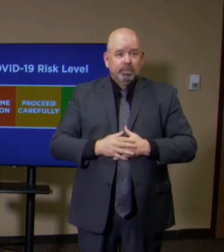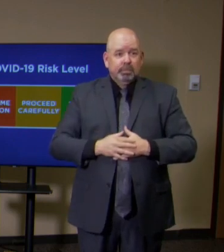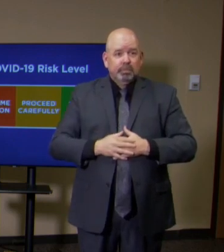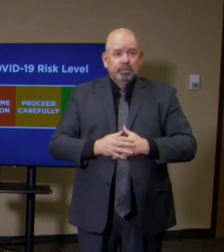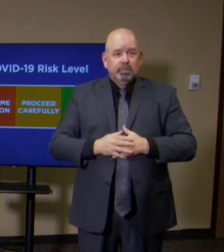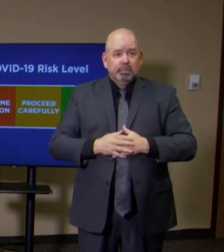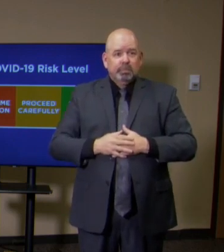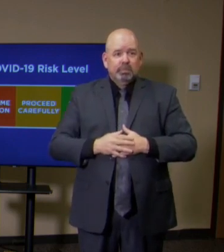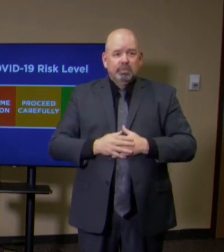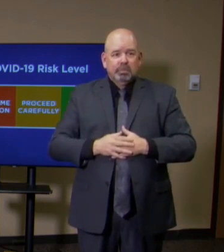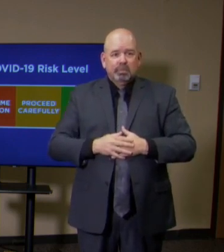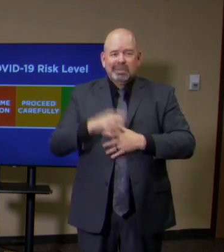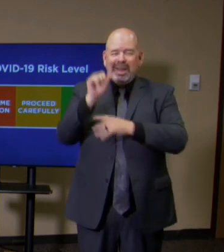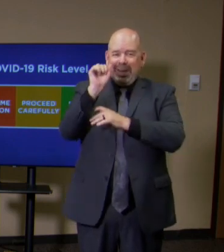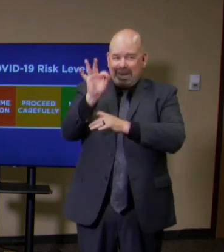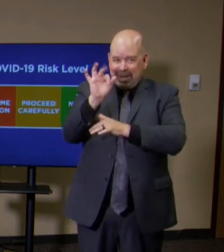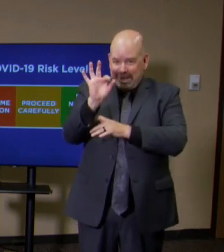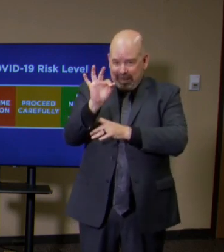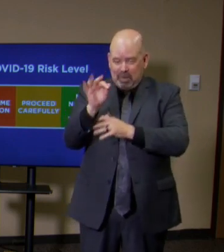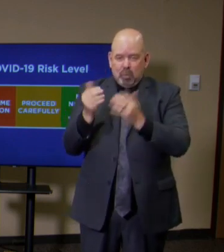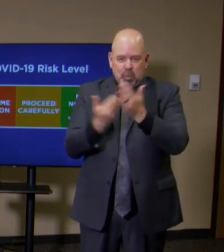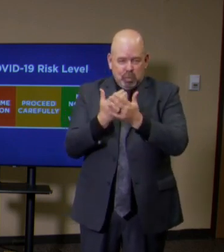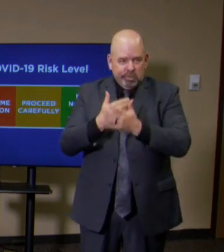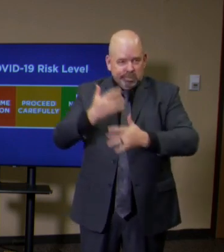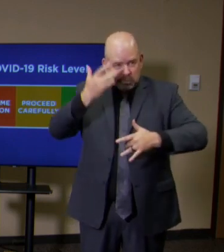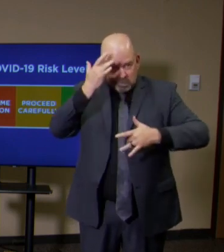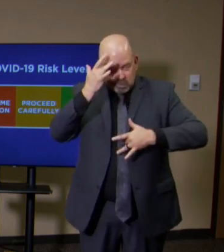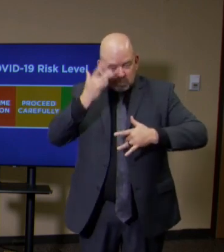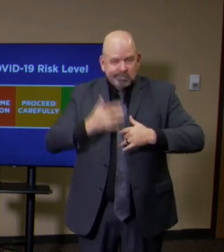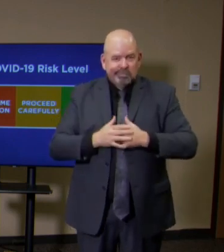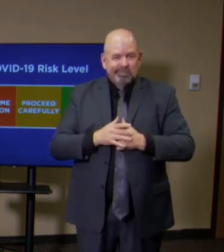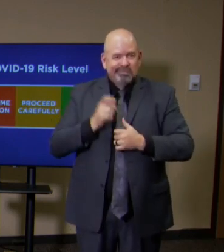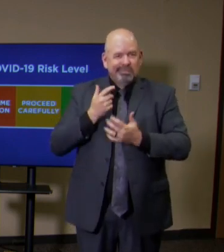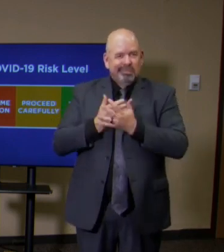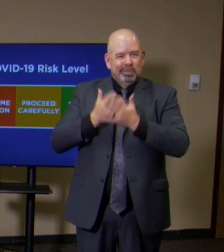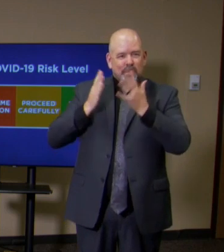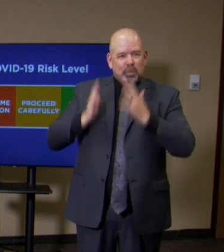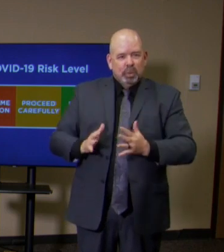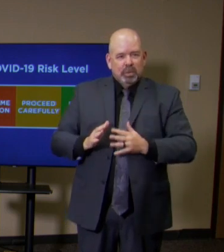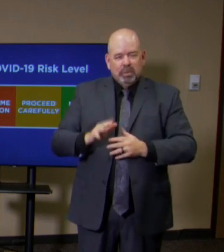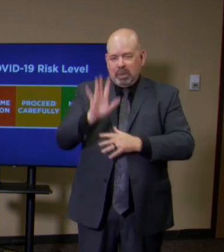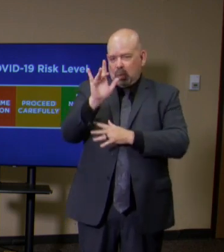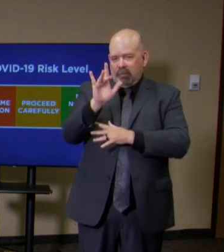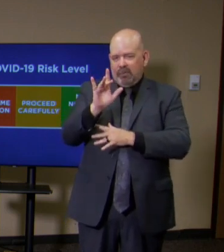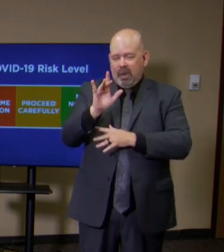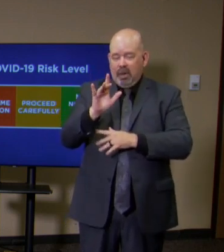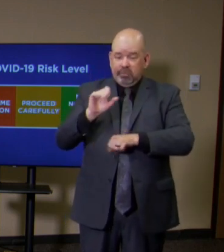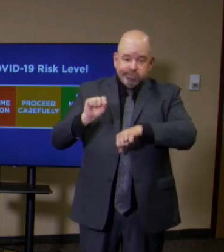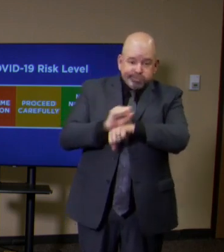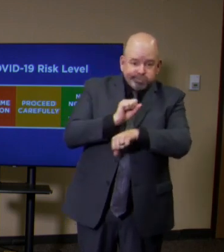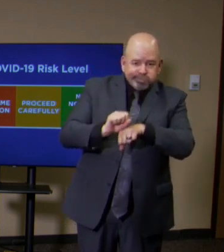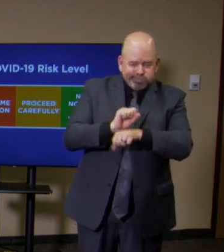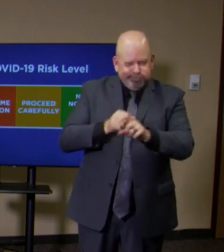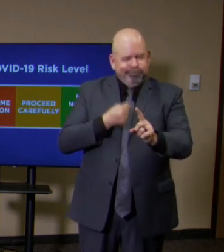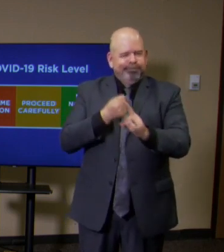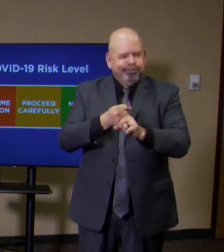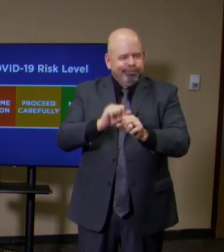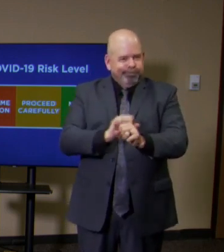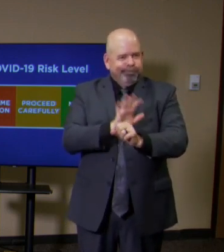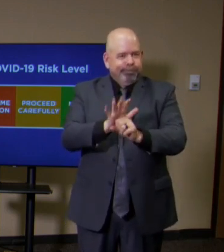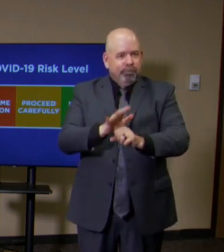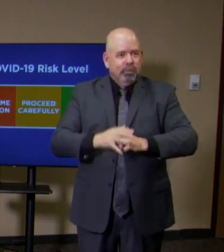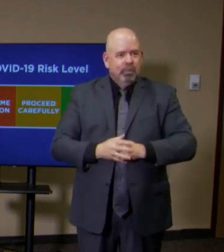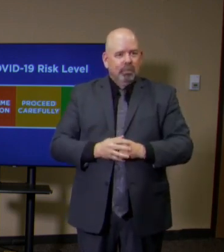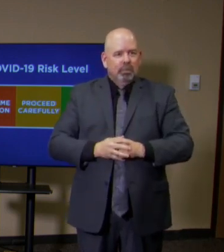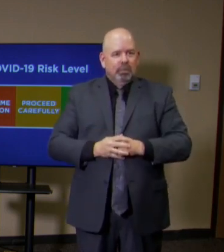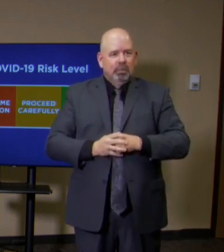19 COVID-19 positive tests among current inmates and 25 employees. At Hutchins State Jail, also 2